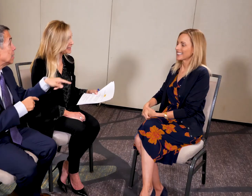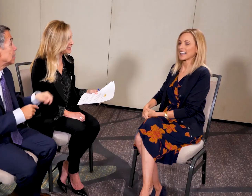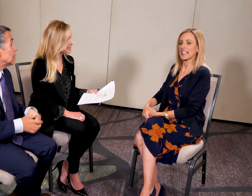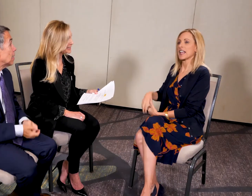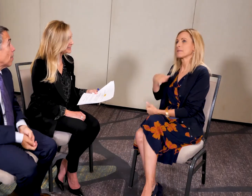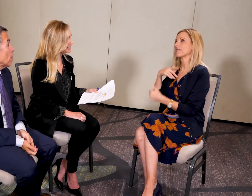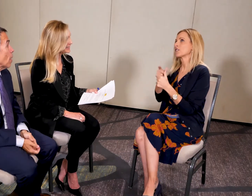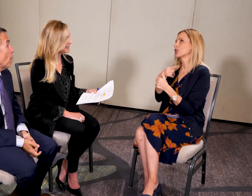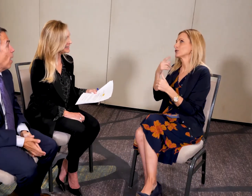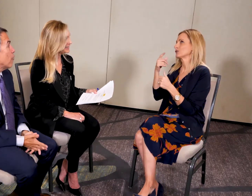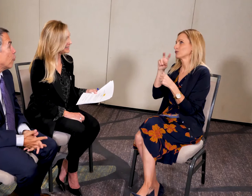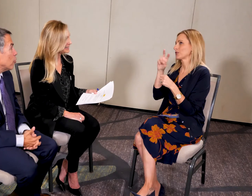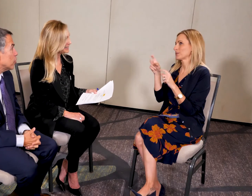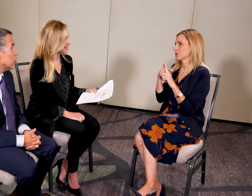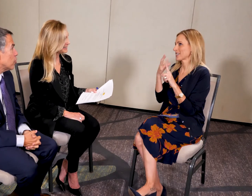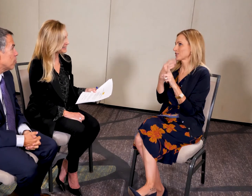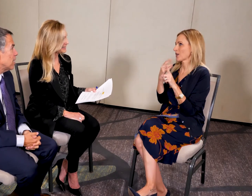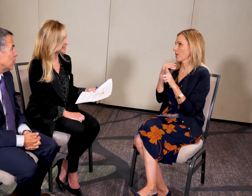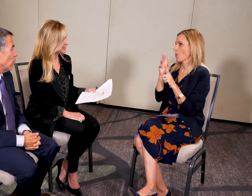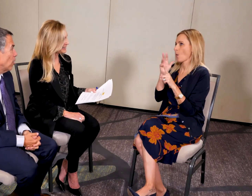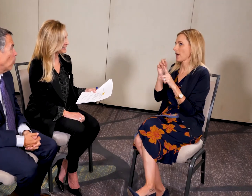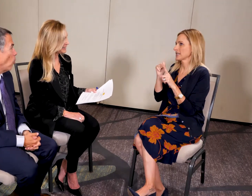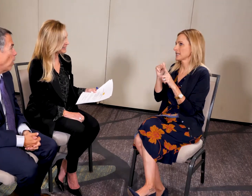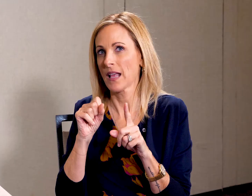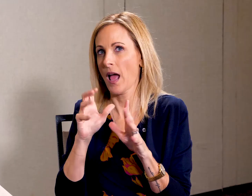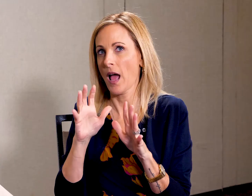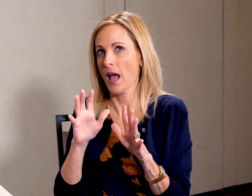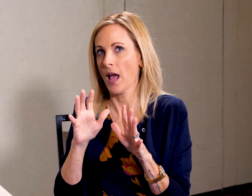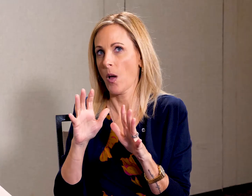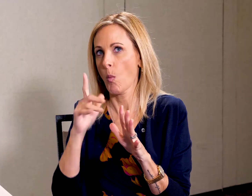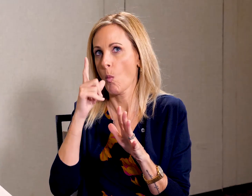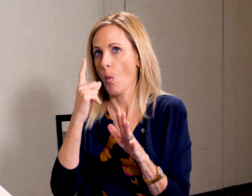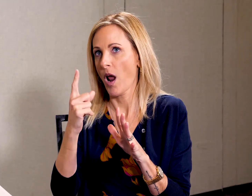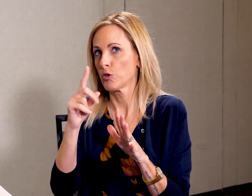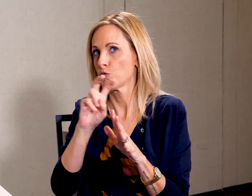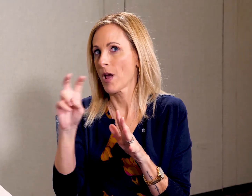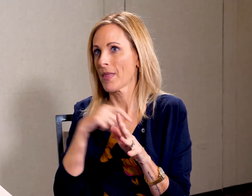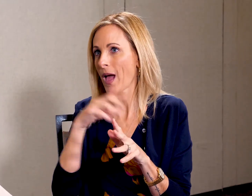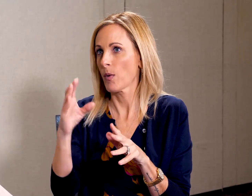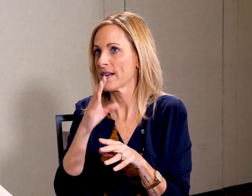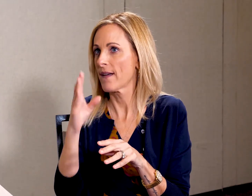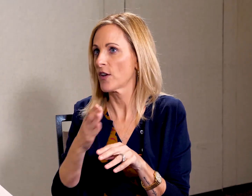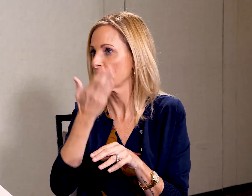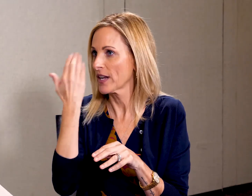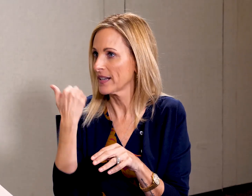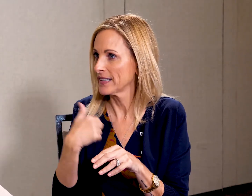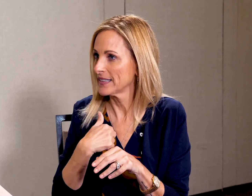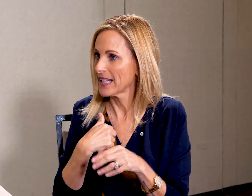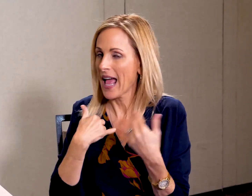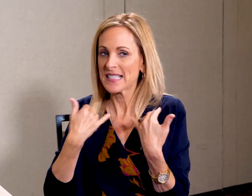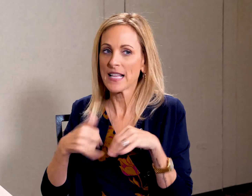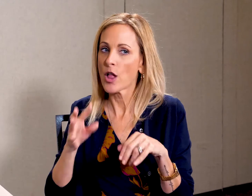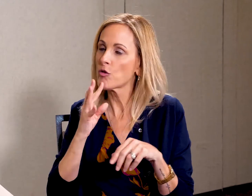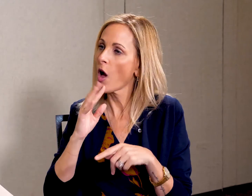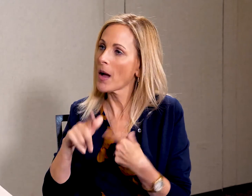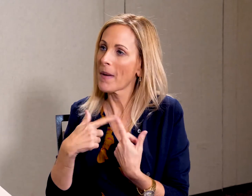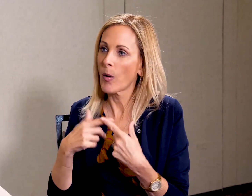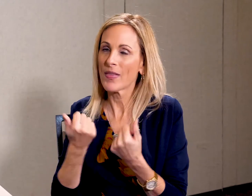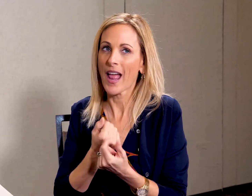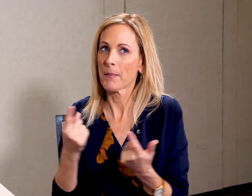experience? My first trip to Israel was one trip that I will never, ever forget. I still talk about it to